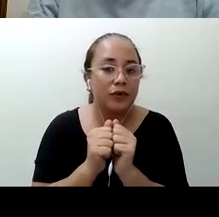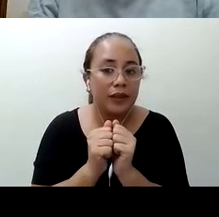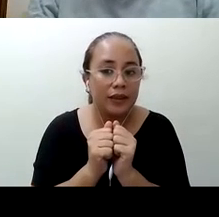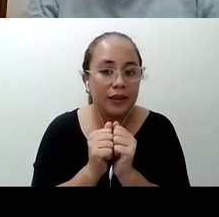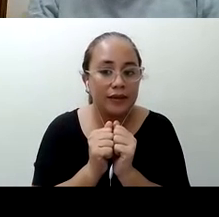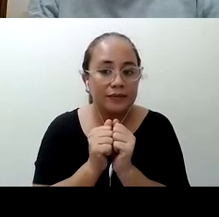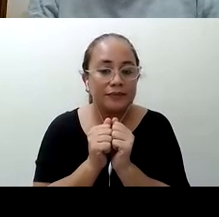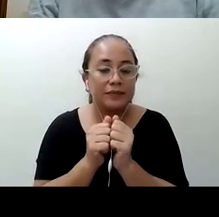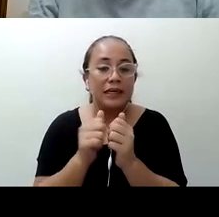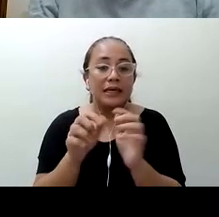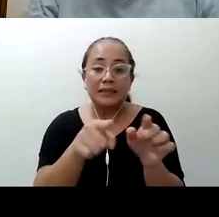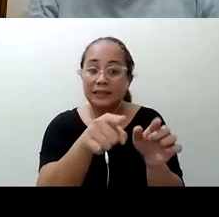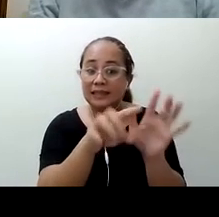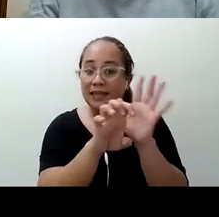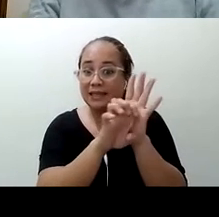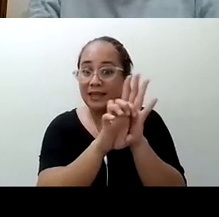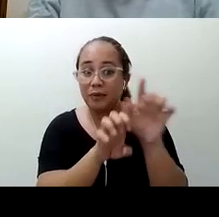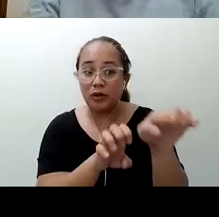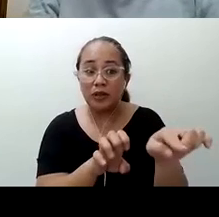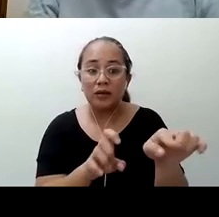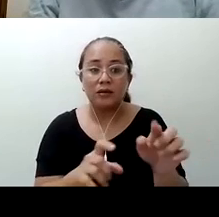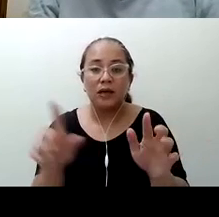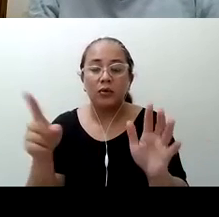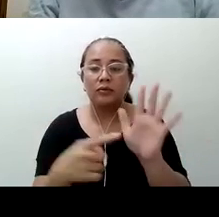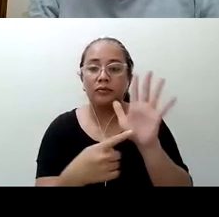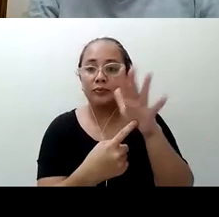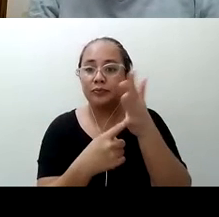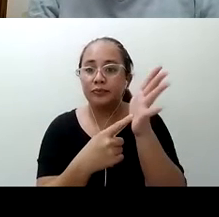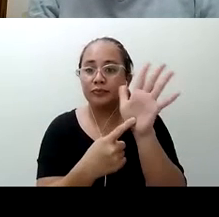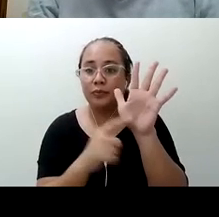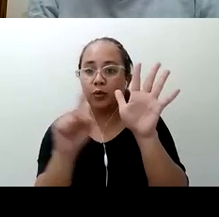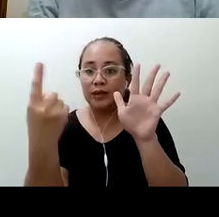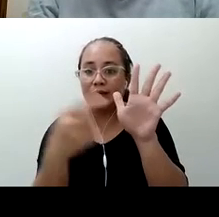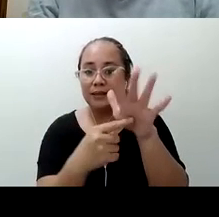here's an example of where you have only palm orientation.